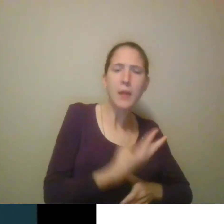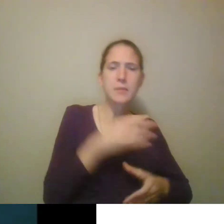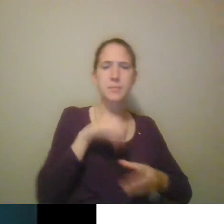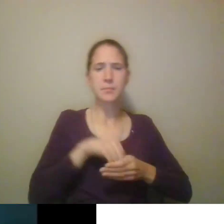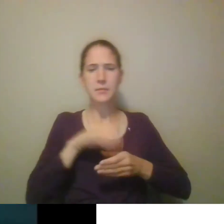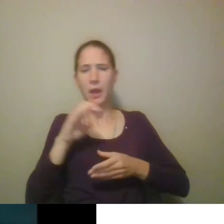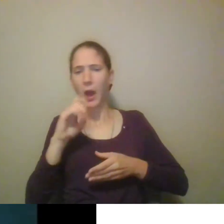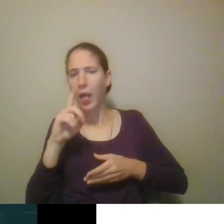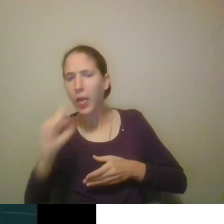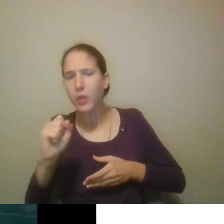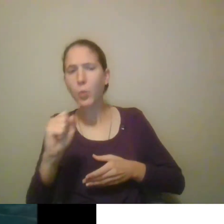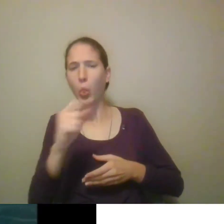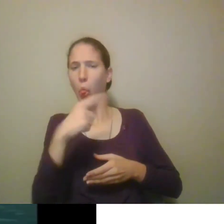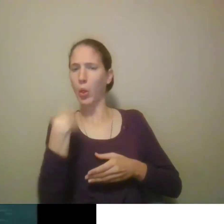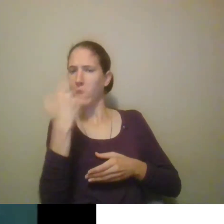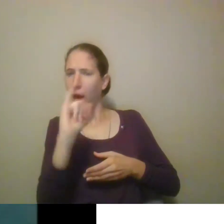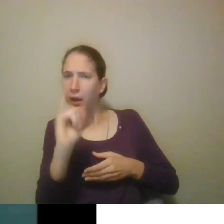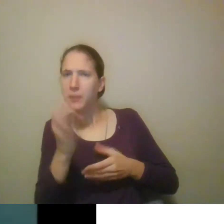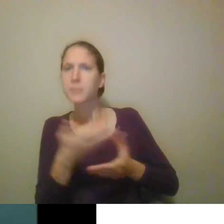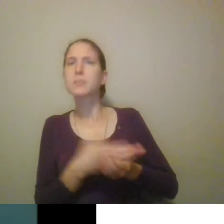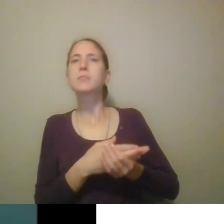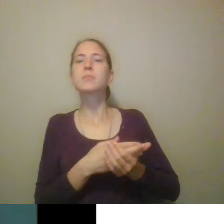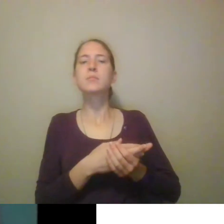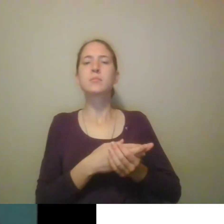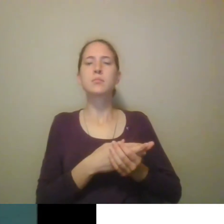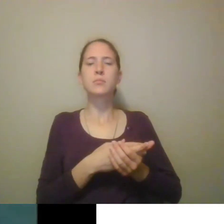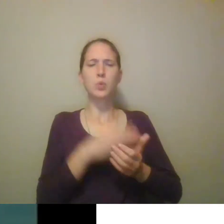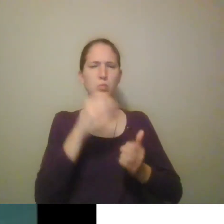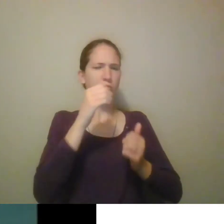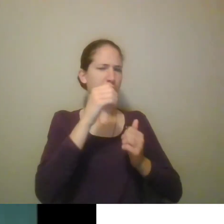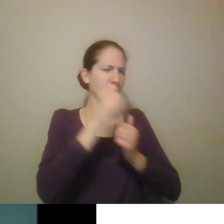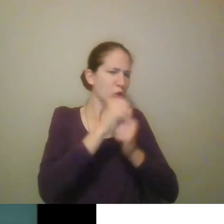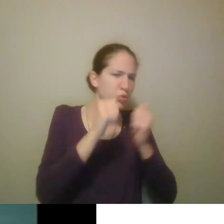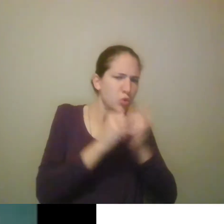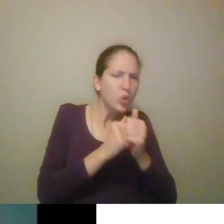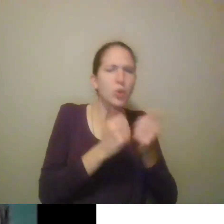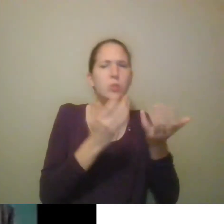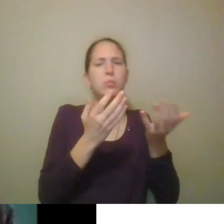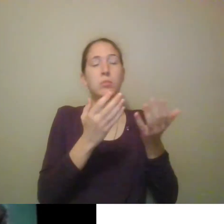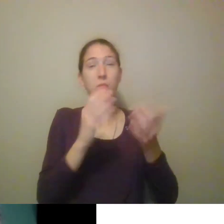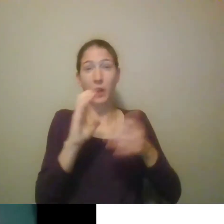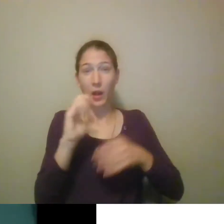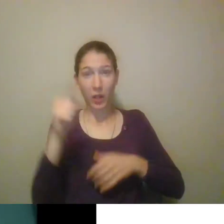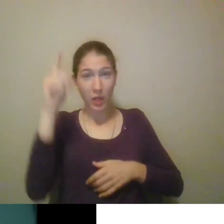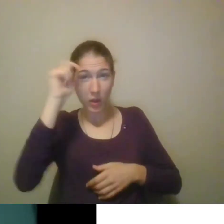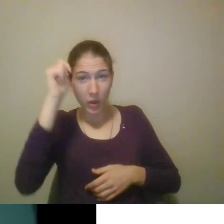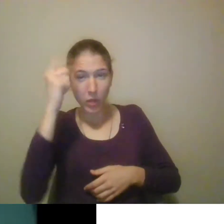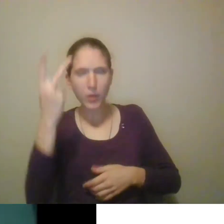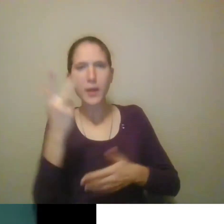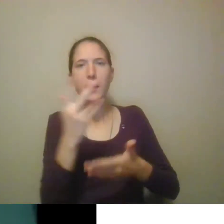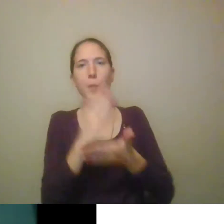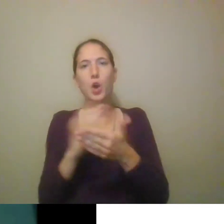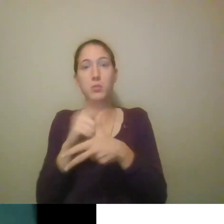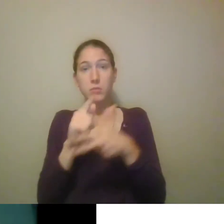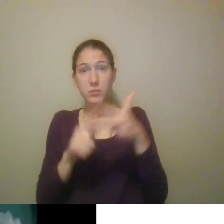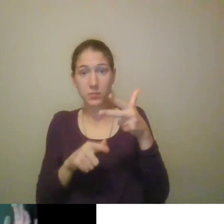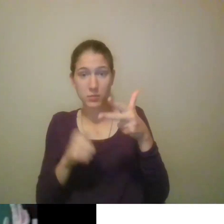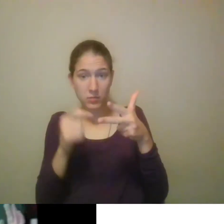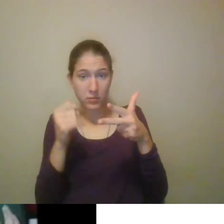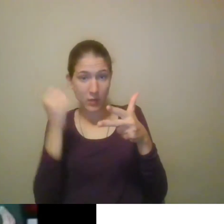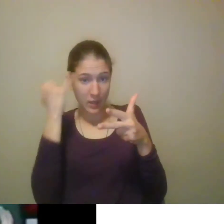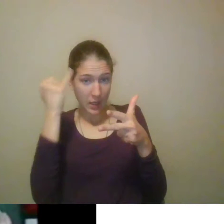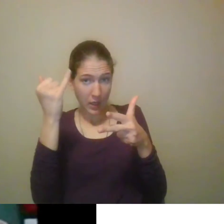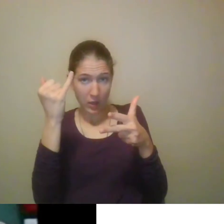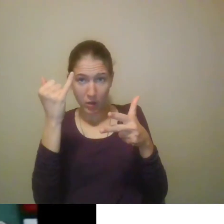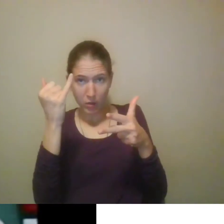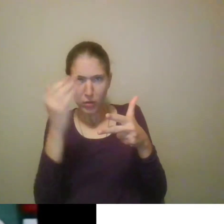theory. And cell theory has basically three parts, three ideas. Can anybody list those for me? Anybody